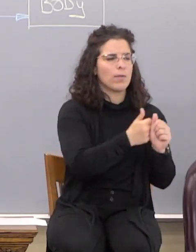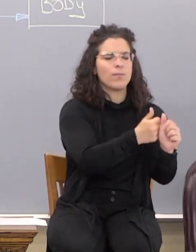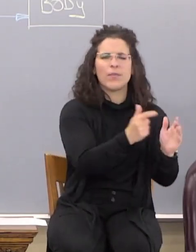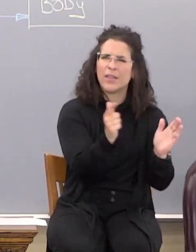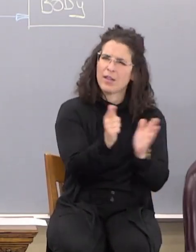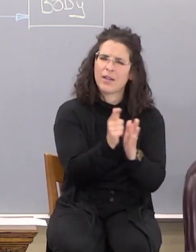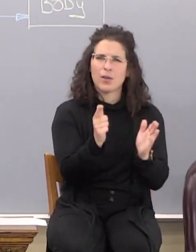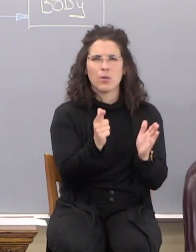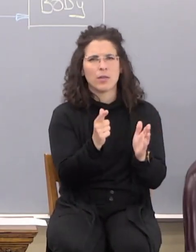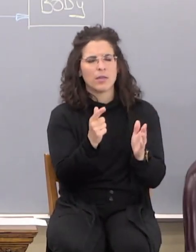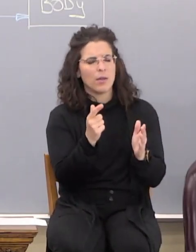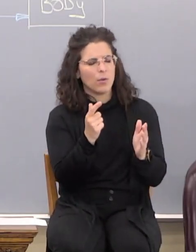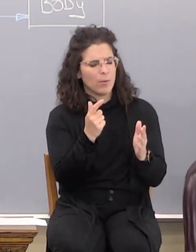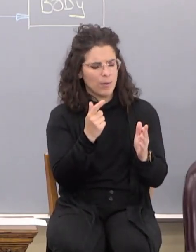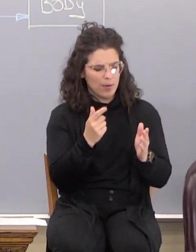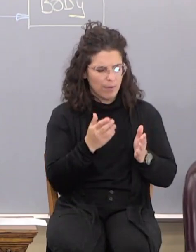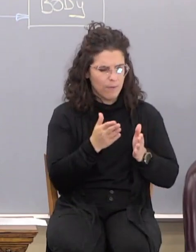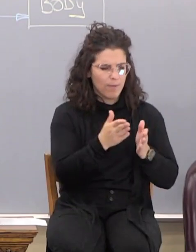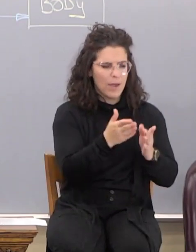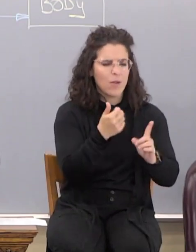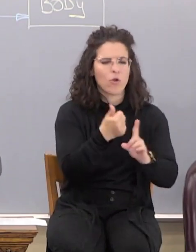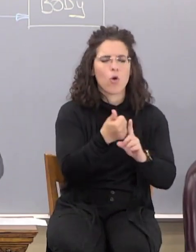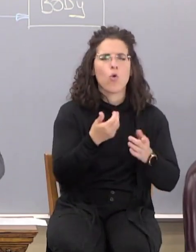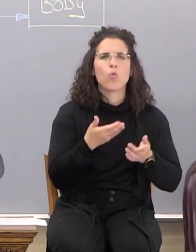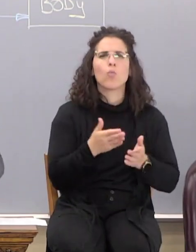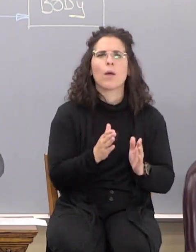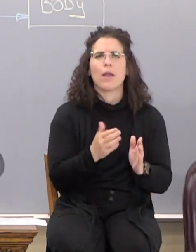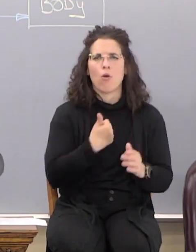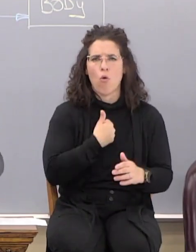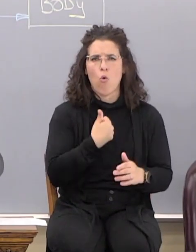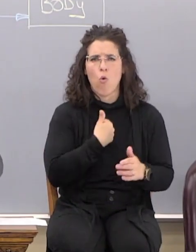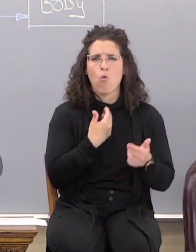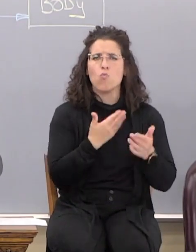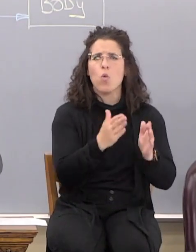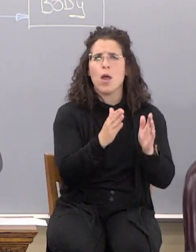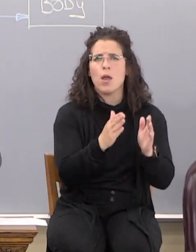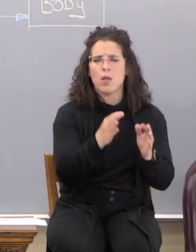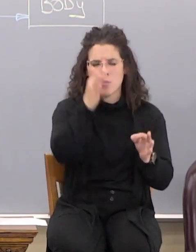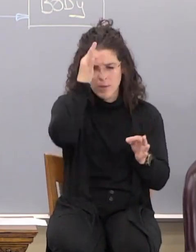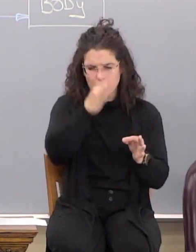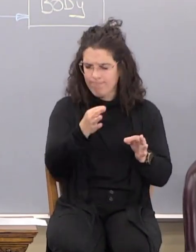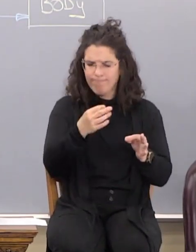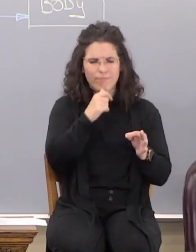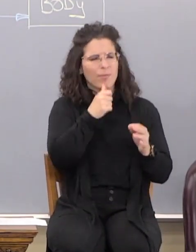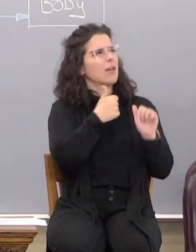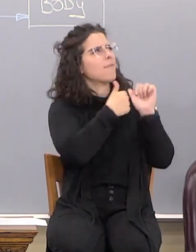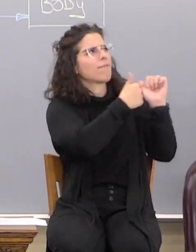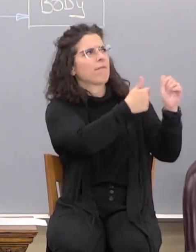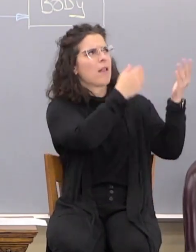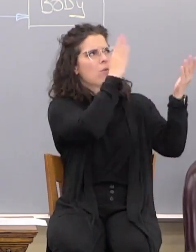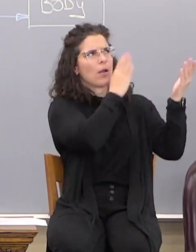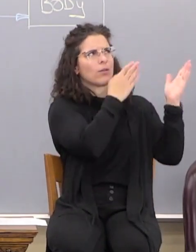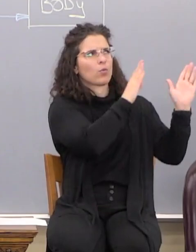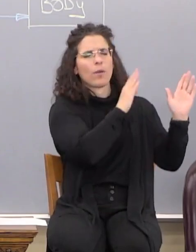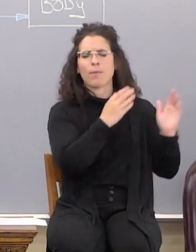iniquity is that we turned into our own way. We decided we're not going to do it God's way, we're going to do it our way. How